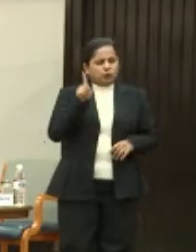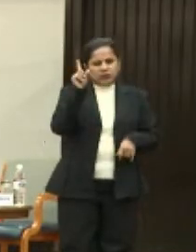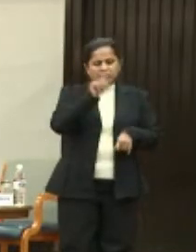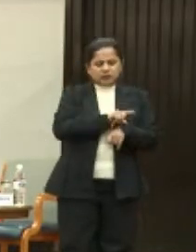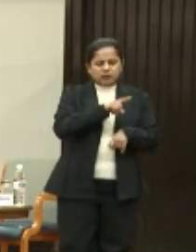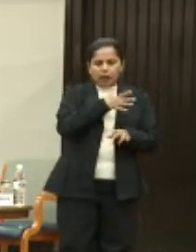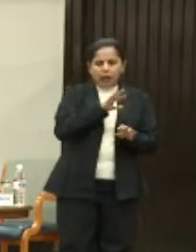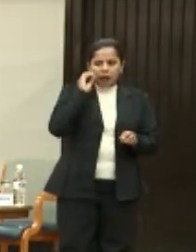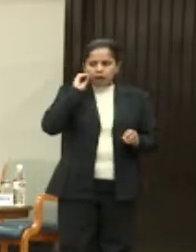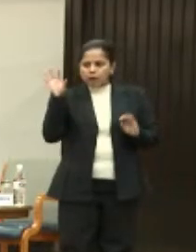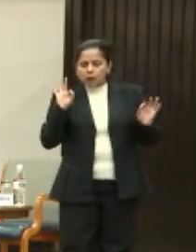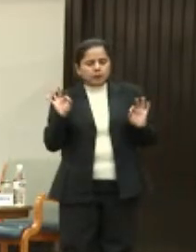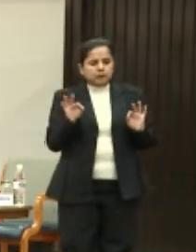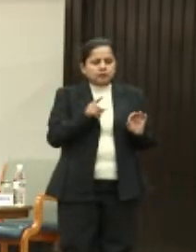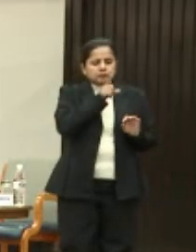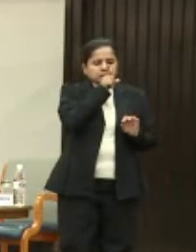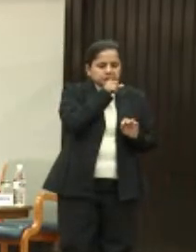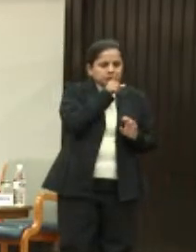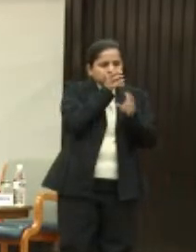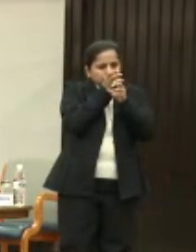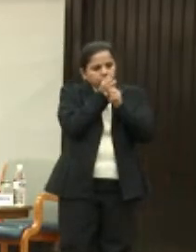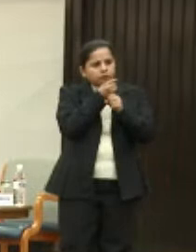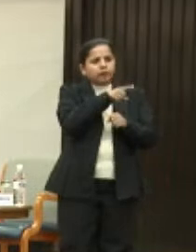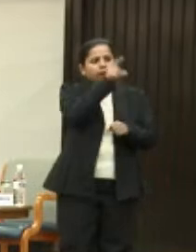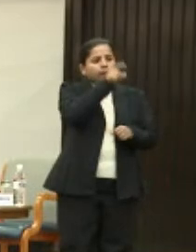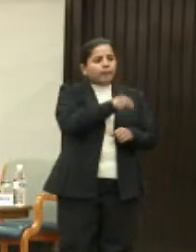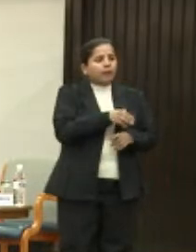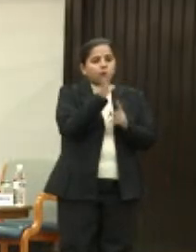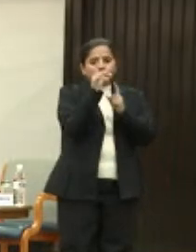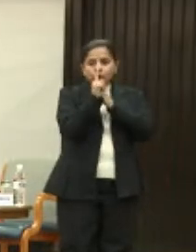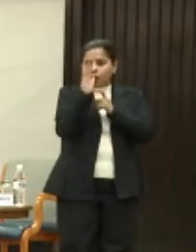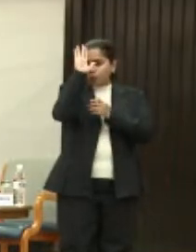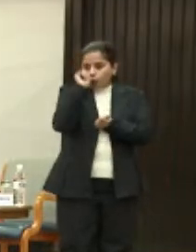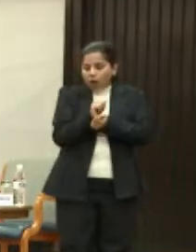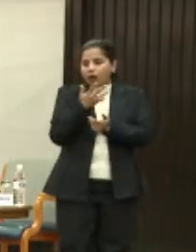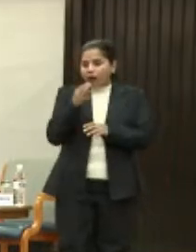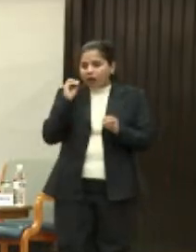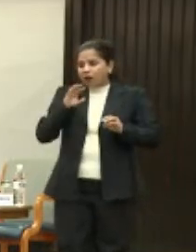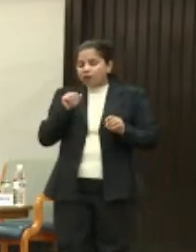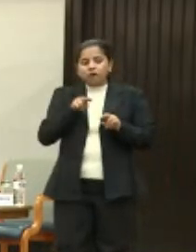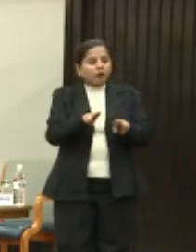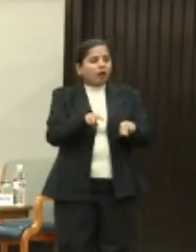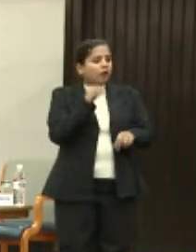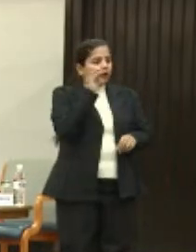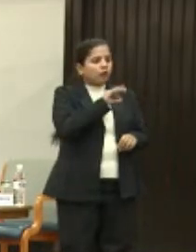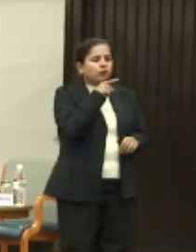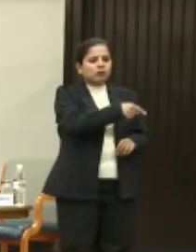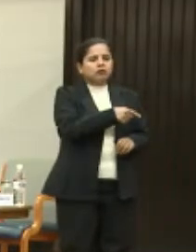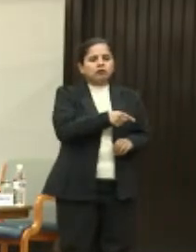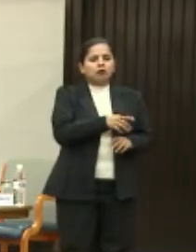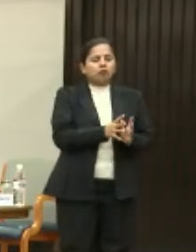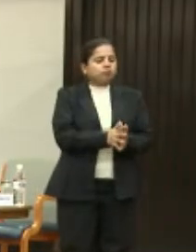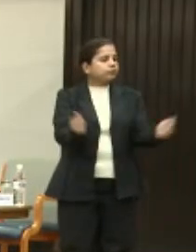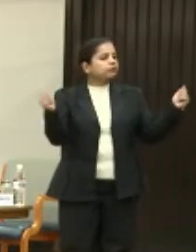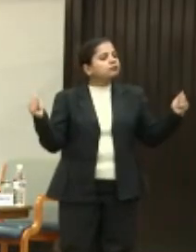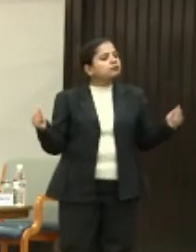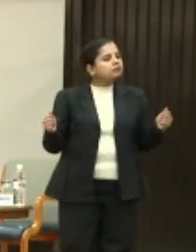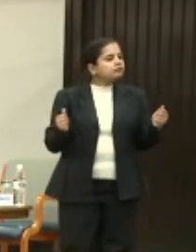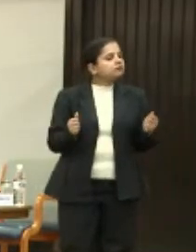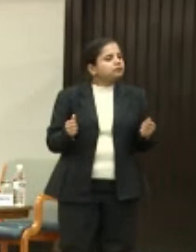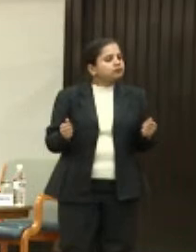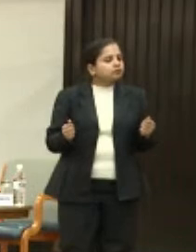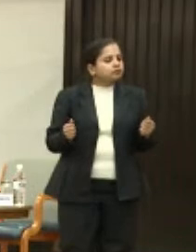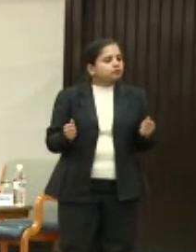without informing anyone, without informing security, without informing his family, he vanished.